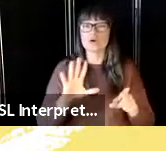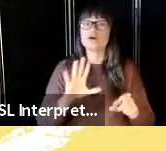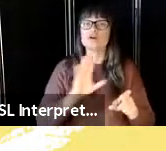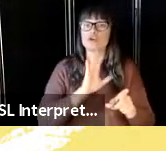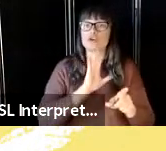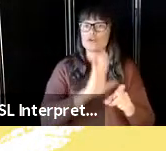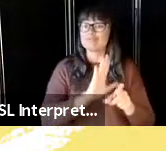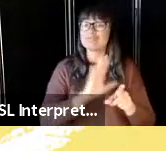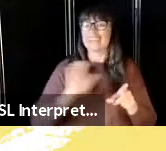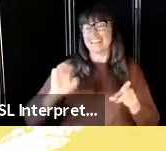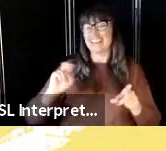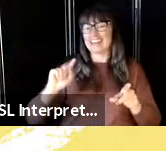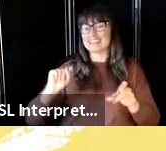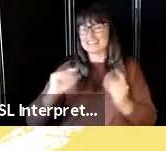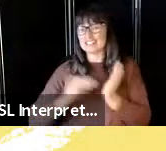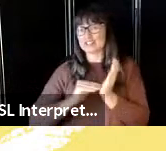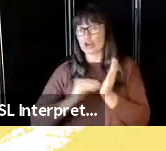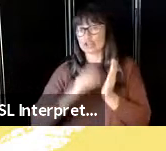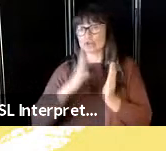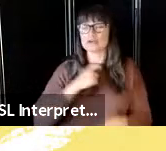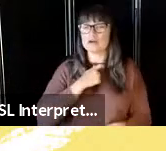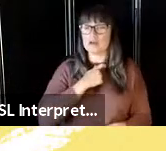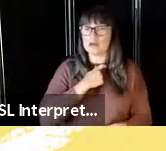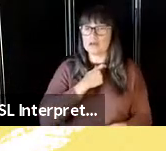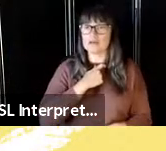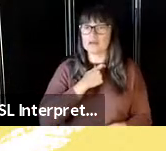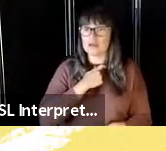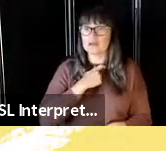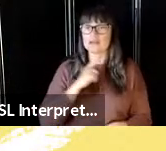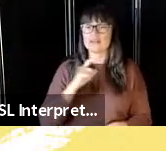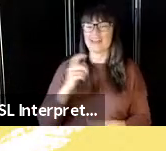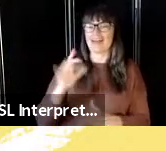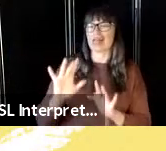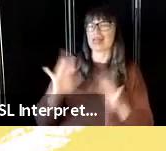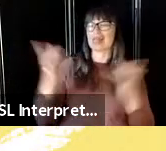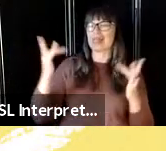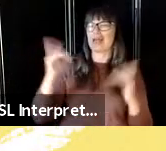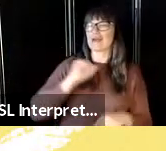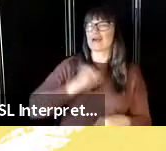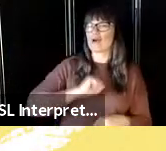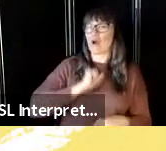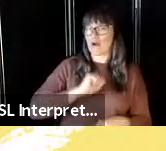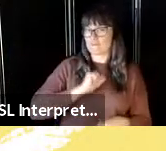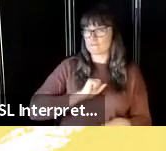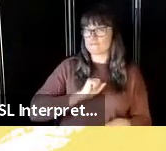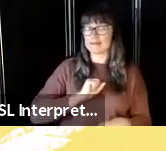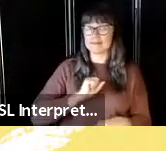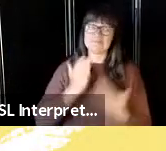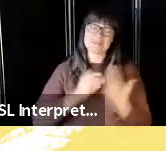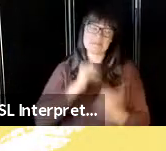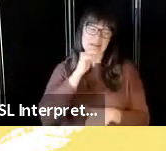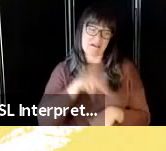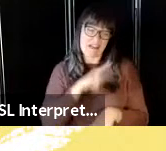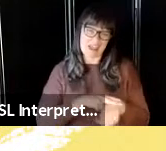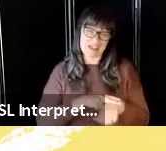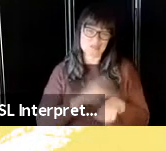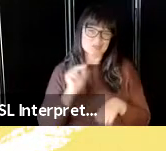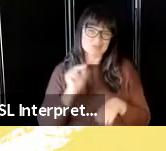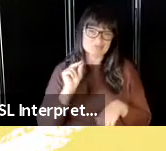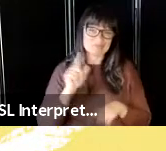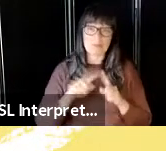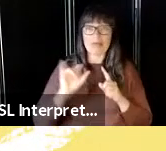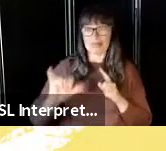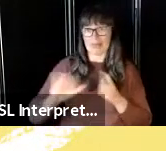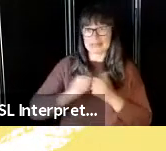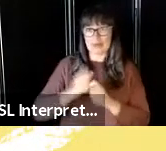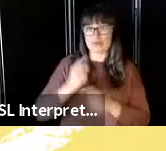your throat by going, now that might not feel successful to you because we've been clearing our throats differently for a really long time, but that is how you clear your